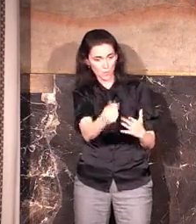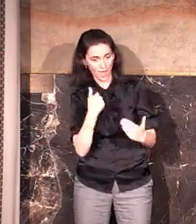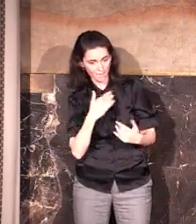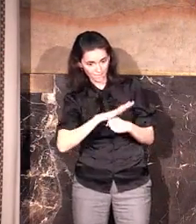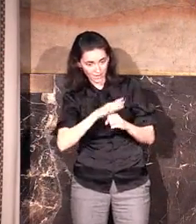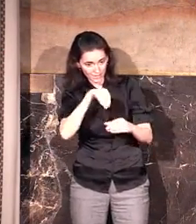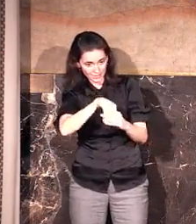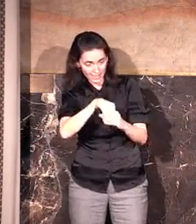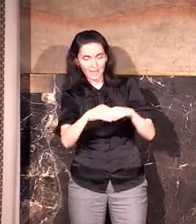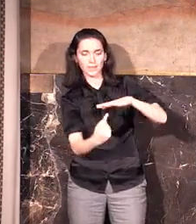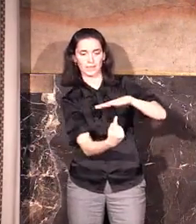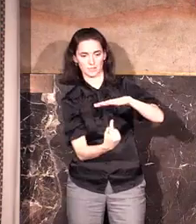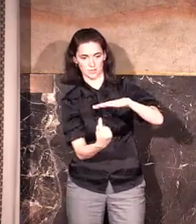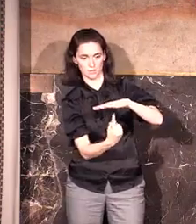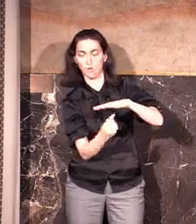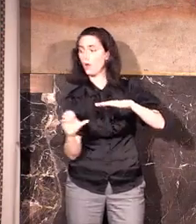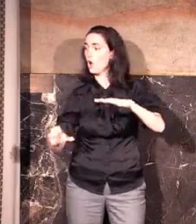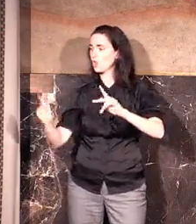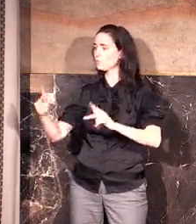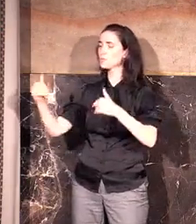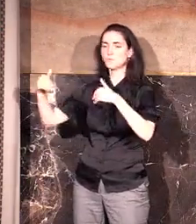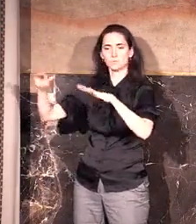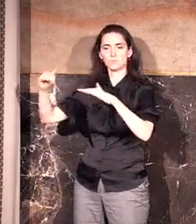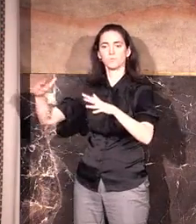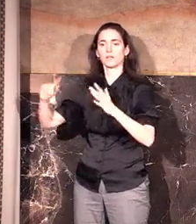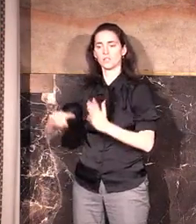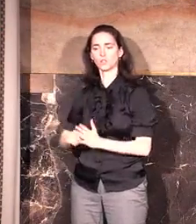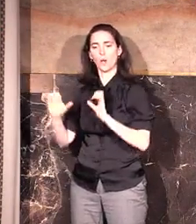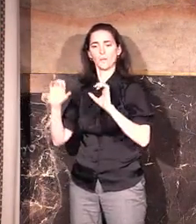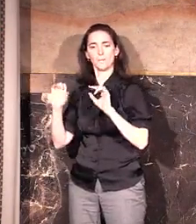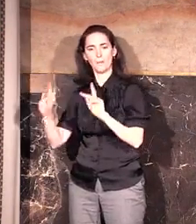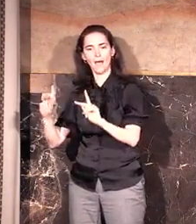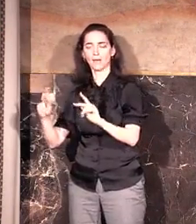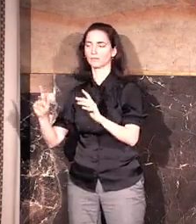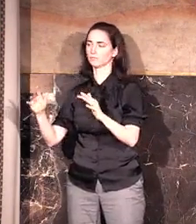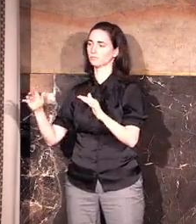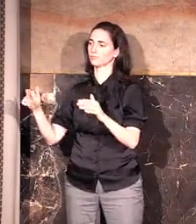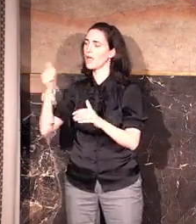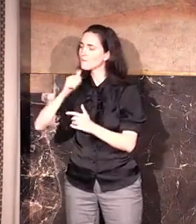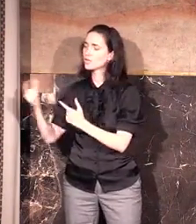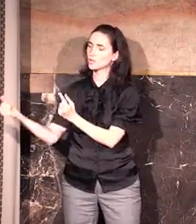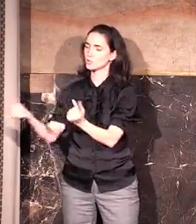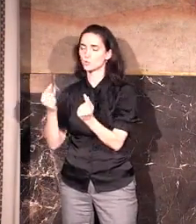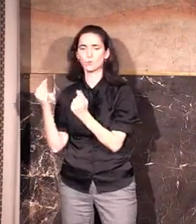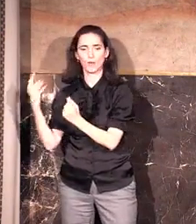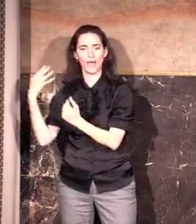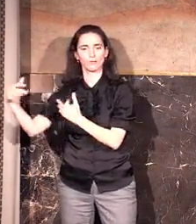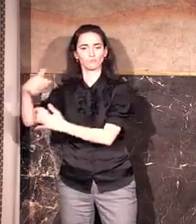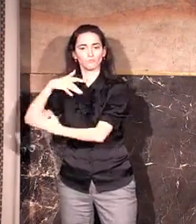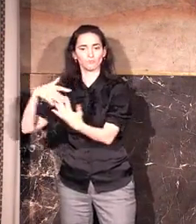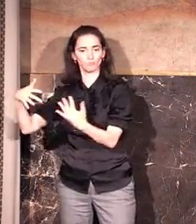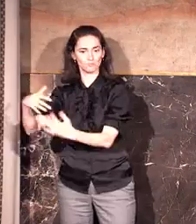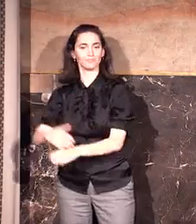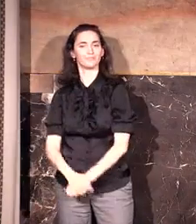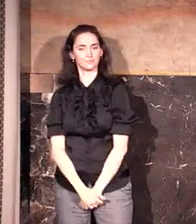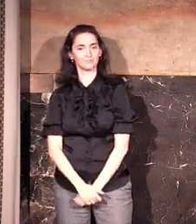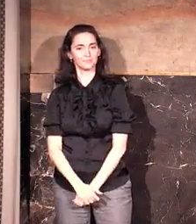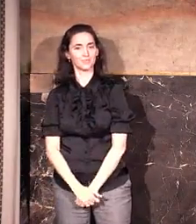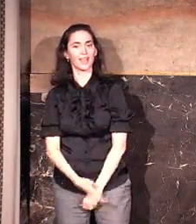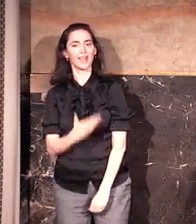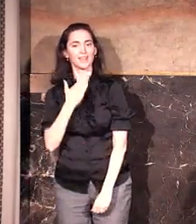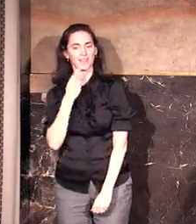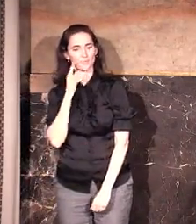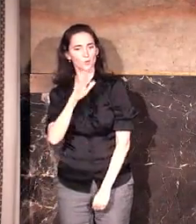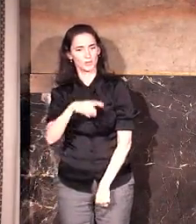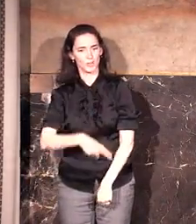rest of society to begin to go back to more daily activities that you've been used to previously. So thank you for your